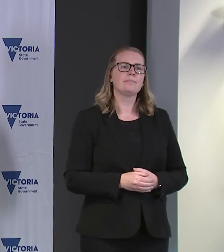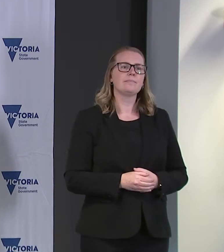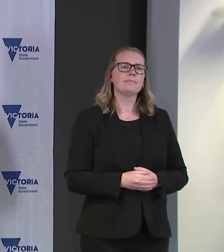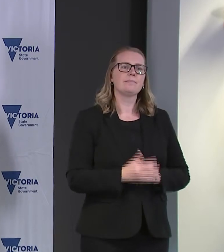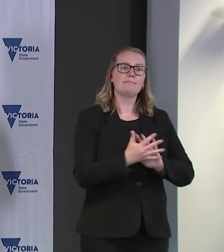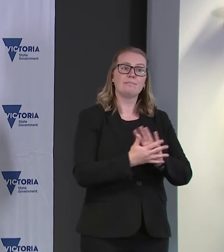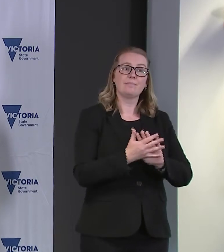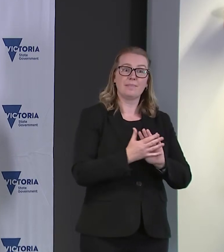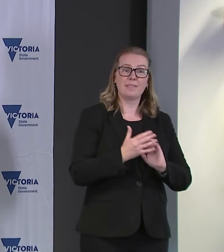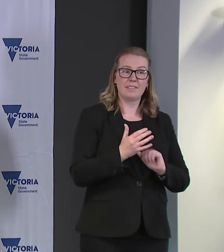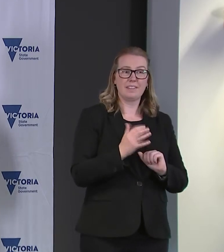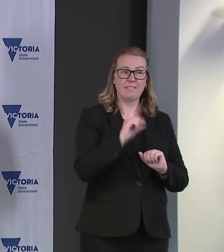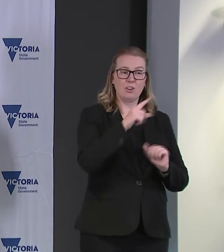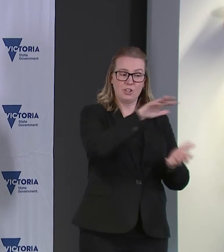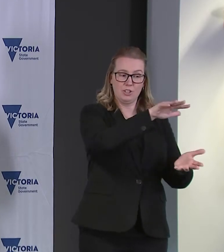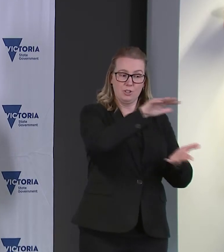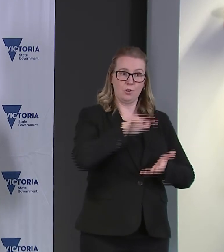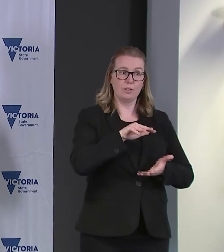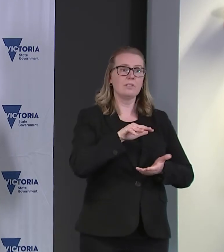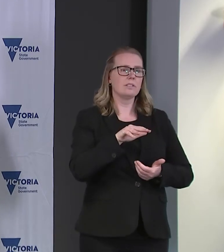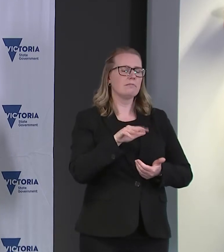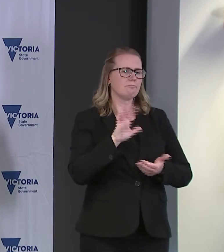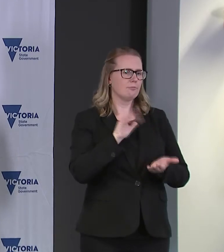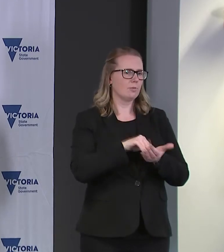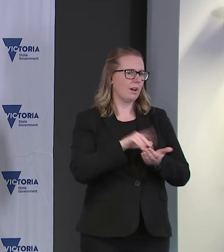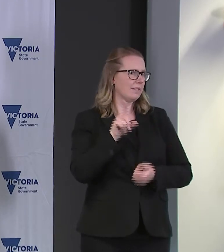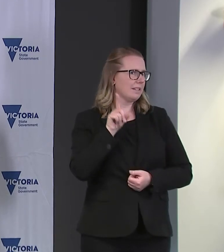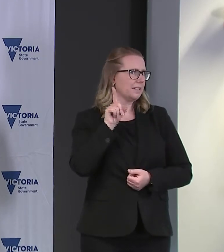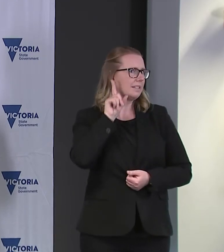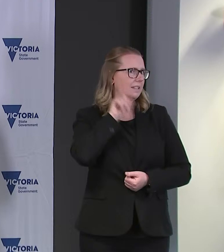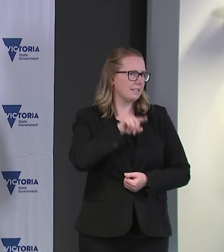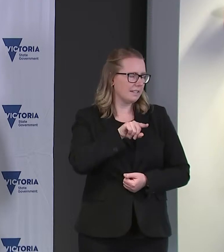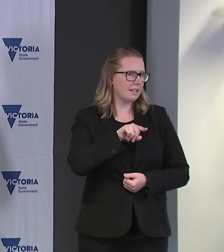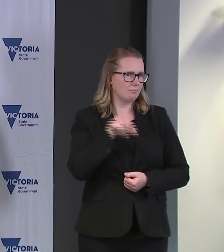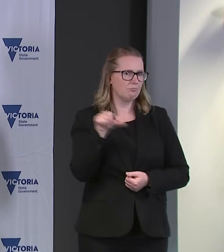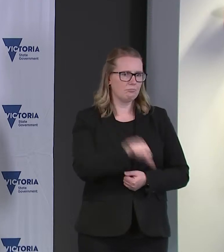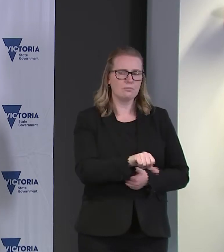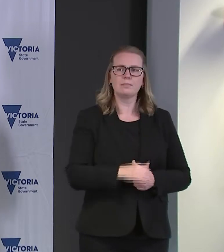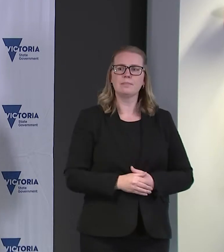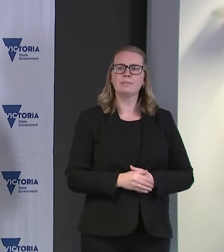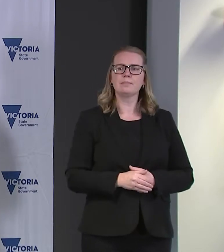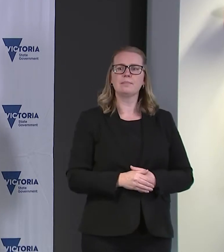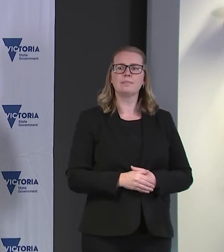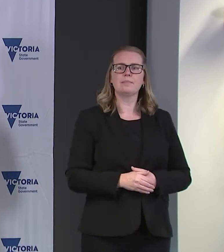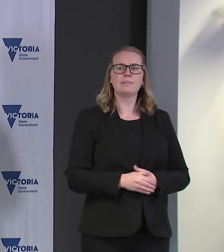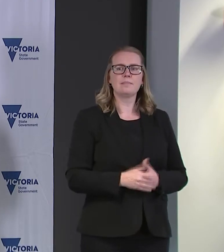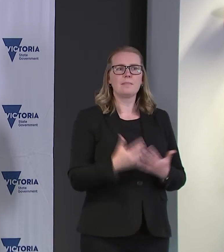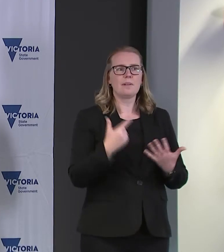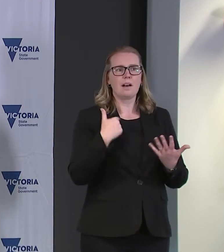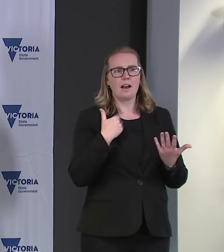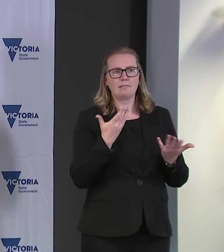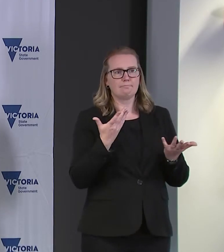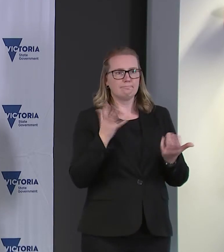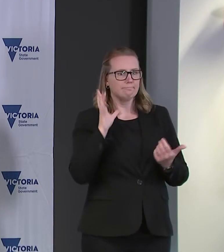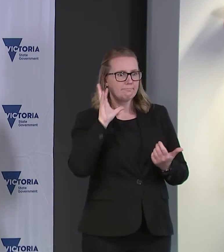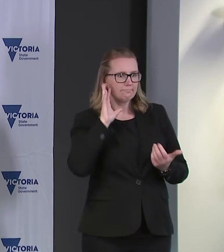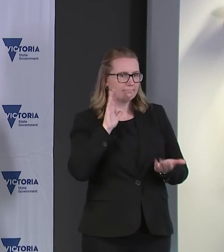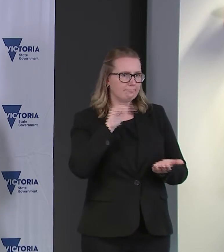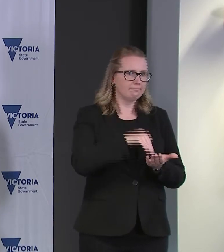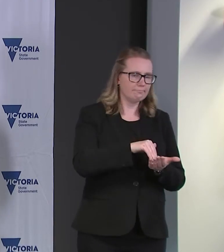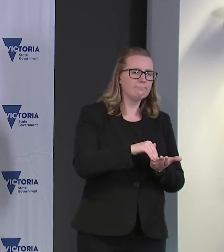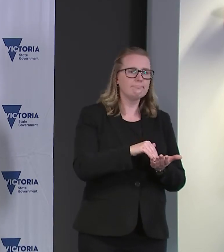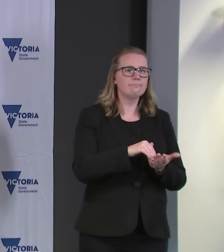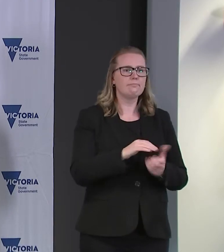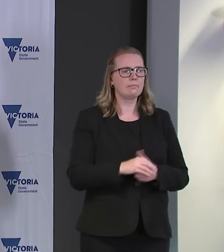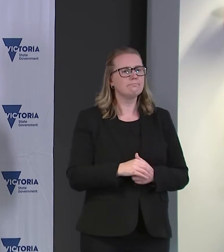of those was due to arrive yesterday. I'll have to check. In fact, they did. I've not heard they haven't. And as part